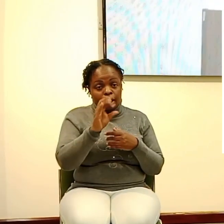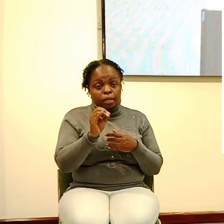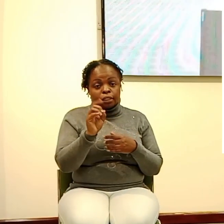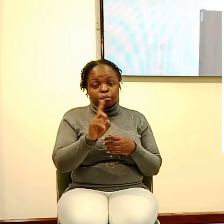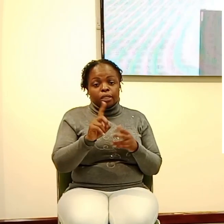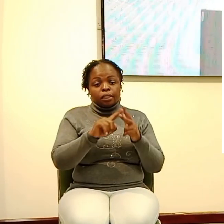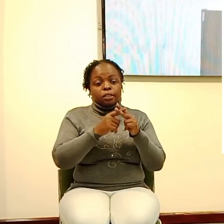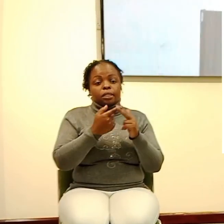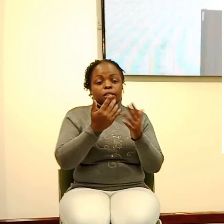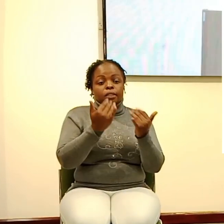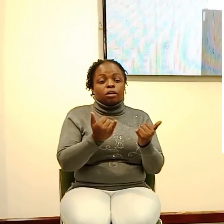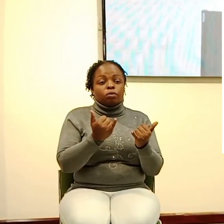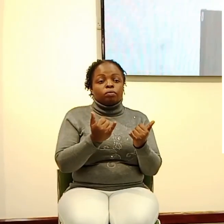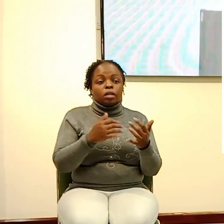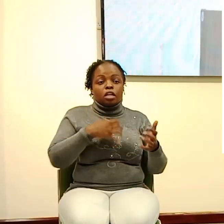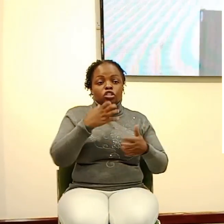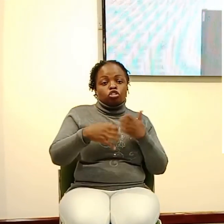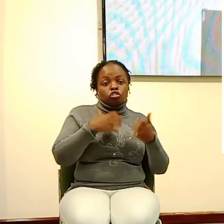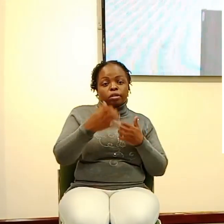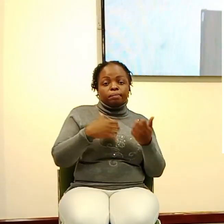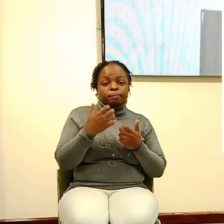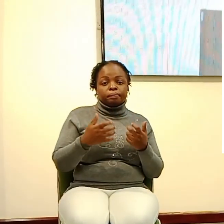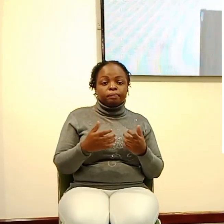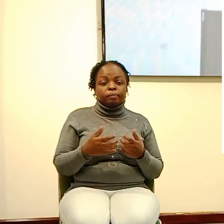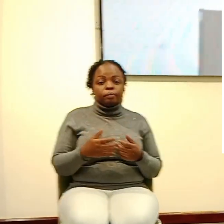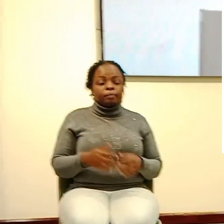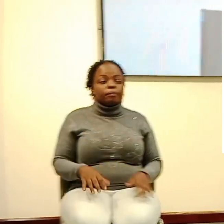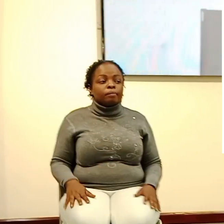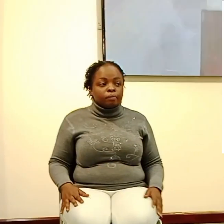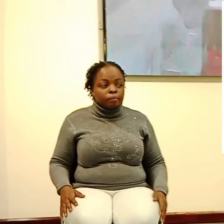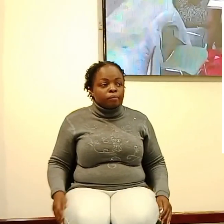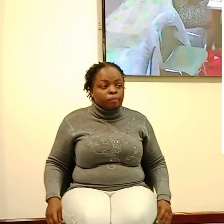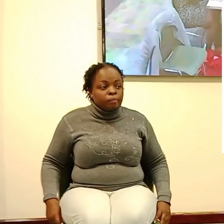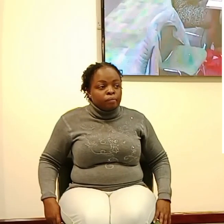start now. Enjoy. I want to hear noise in the room. Constructive noise.